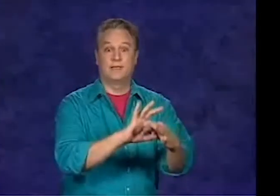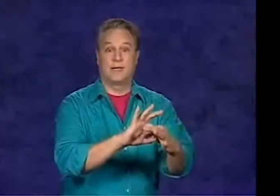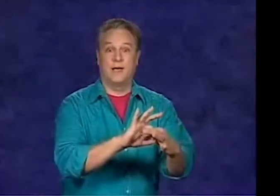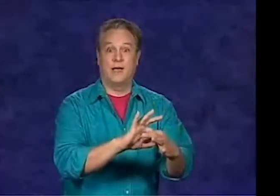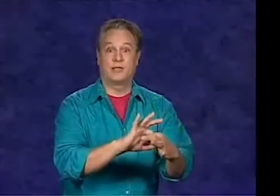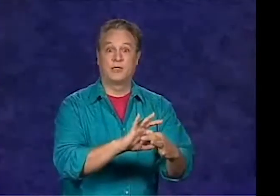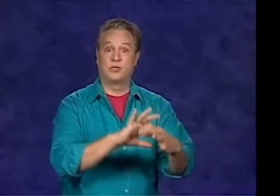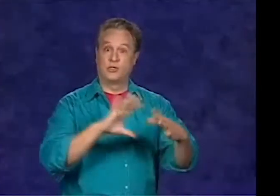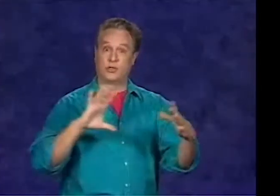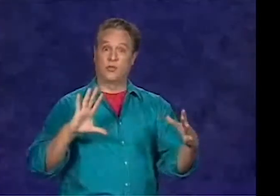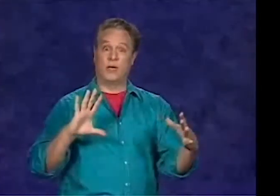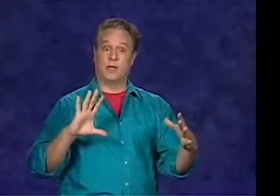Disconnect two rings.